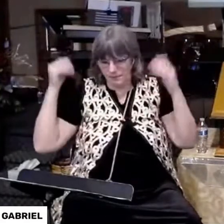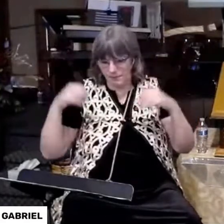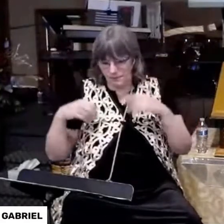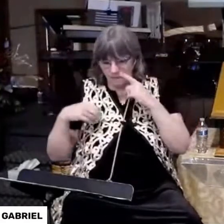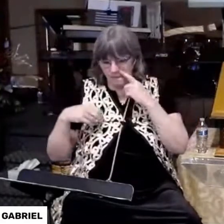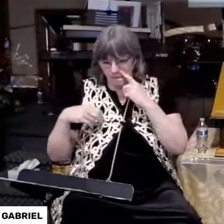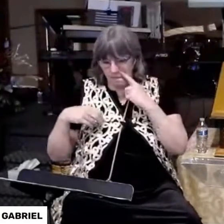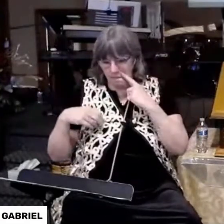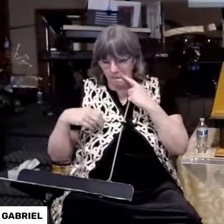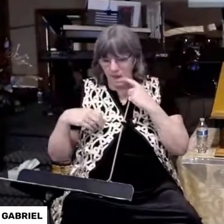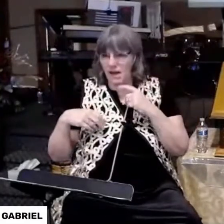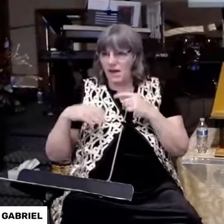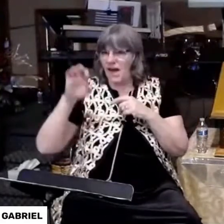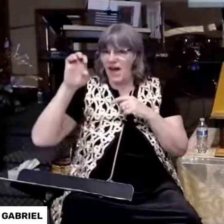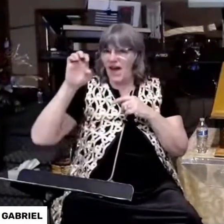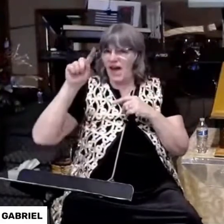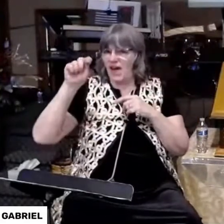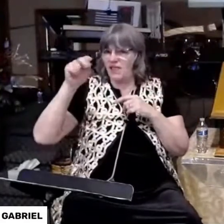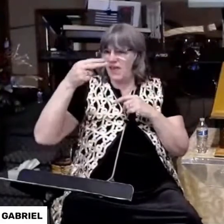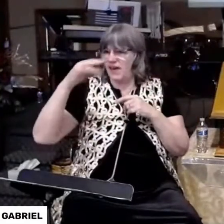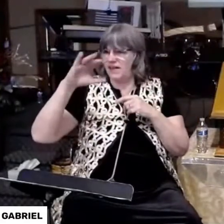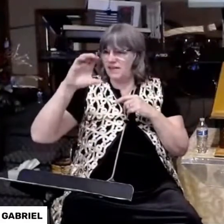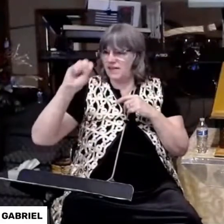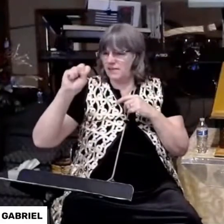ethics within the army?